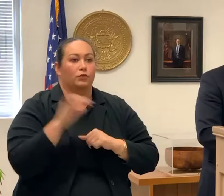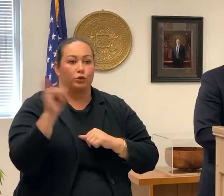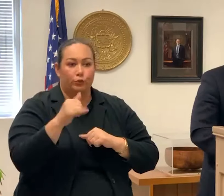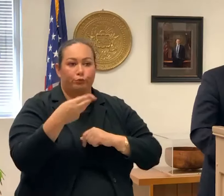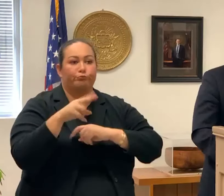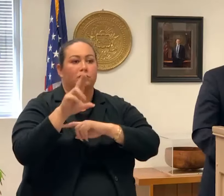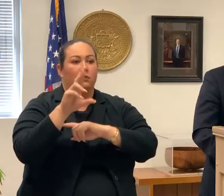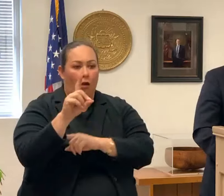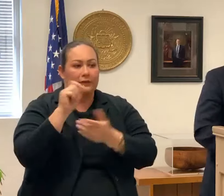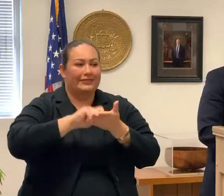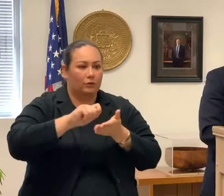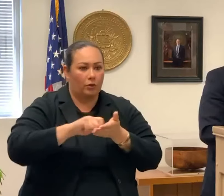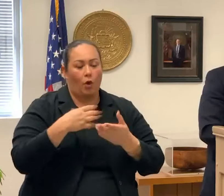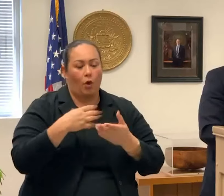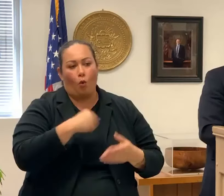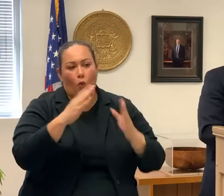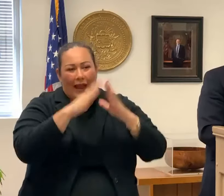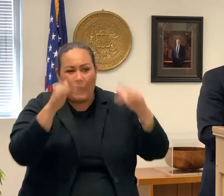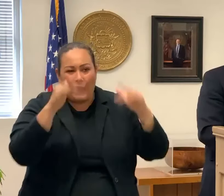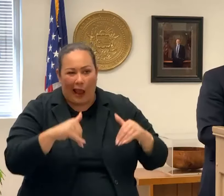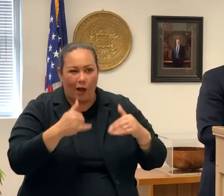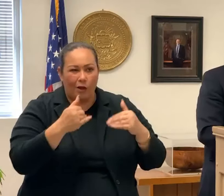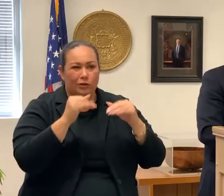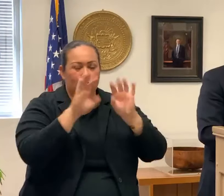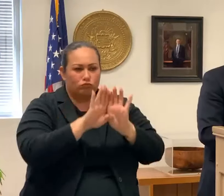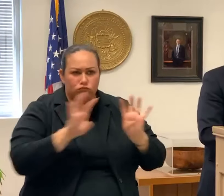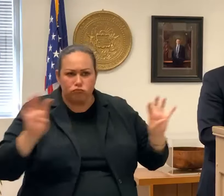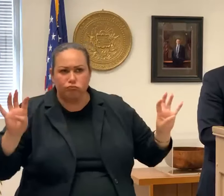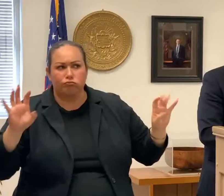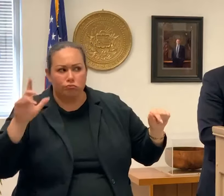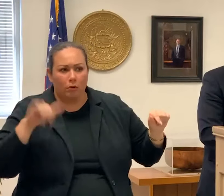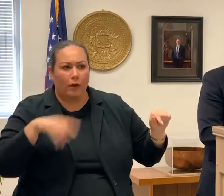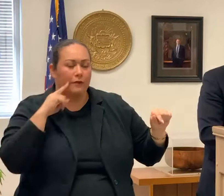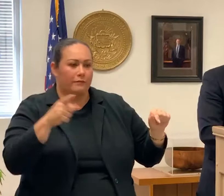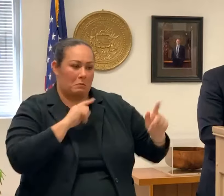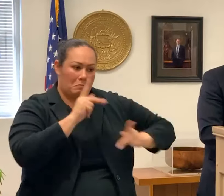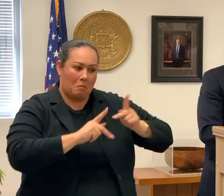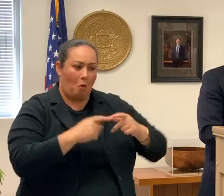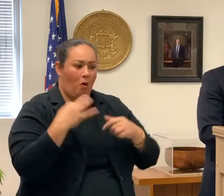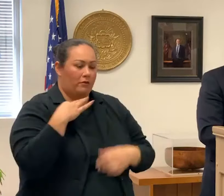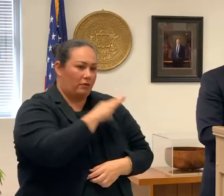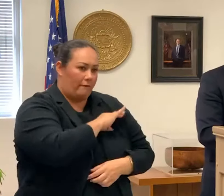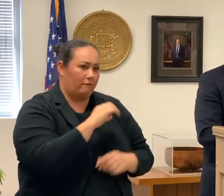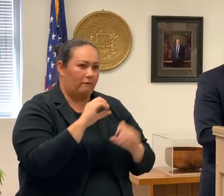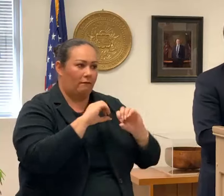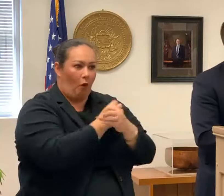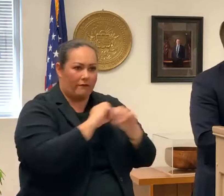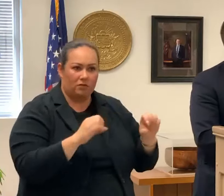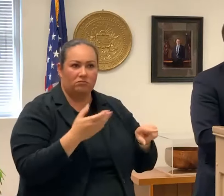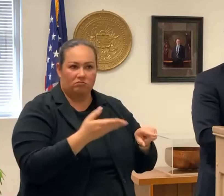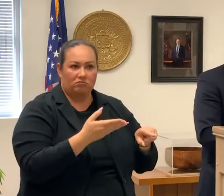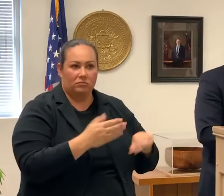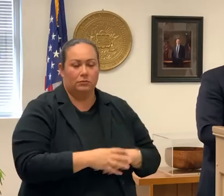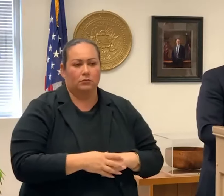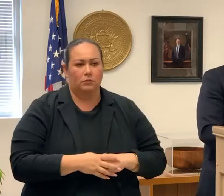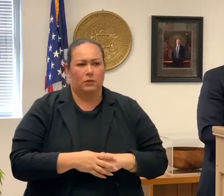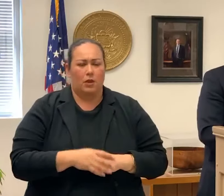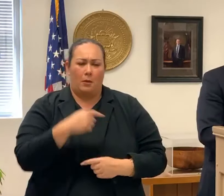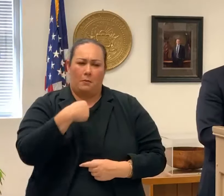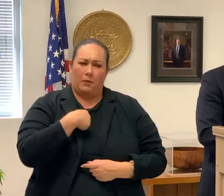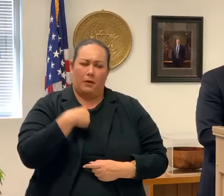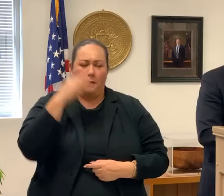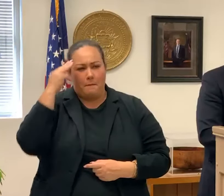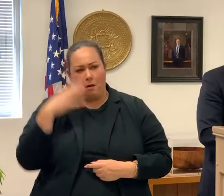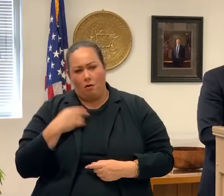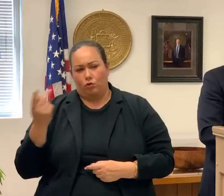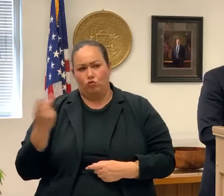the White House, infrastructure personnel, health and human service personnel. The mayor and I discussed yesterday where our priorities and